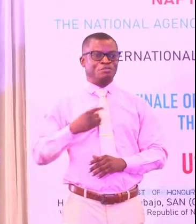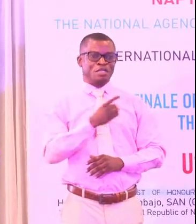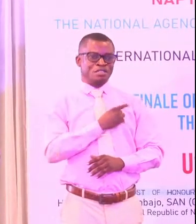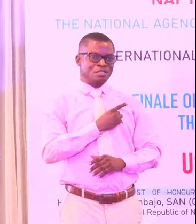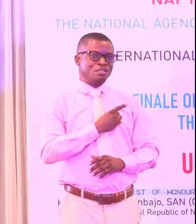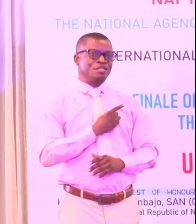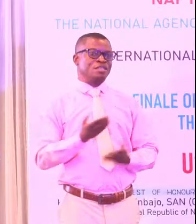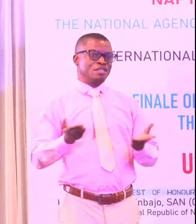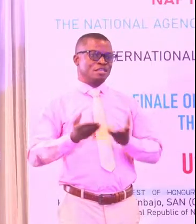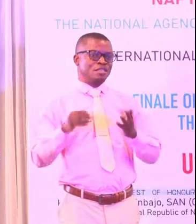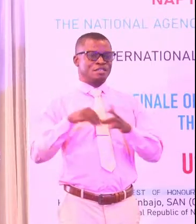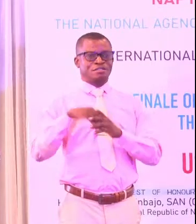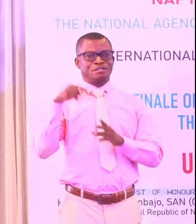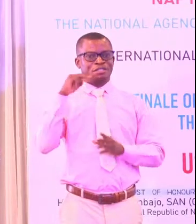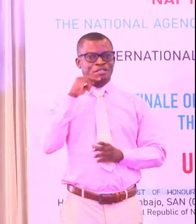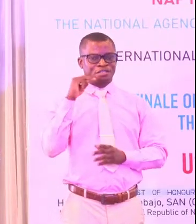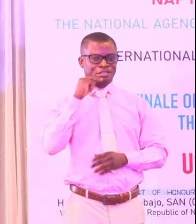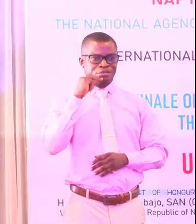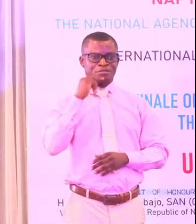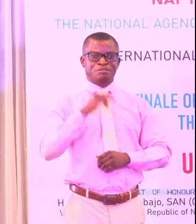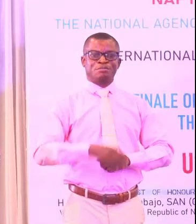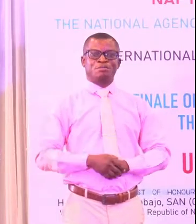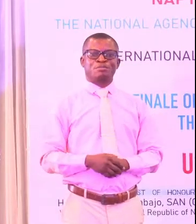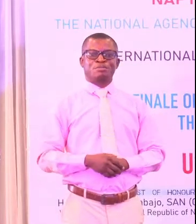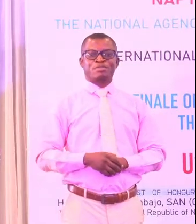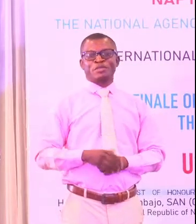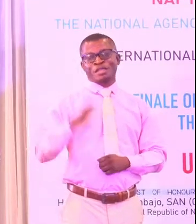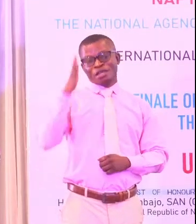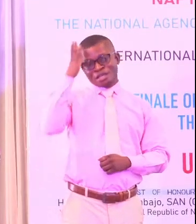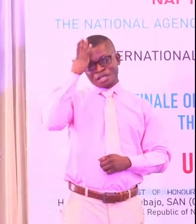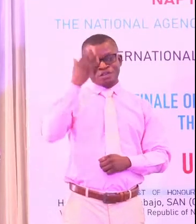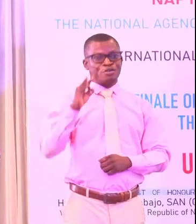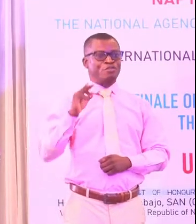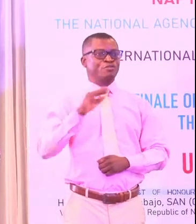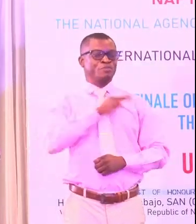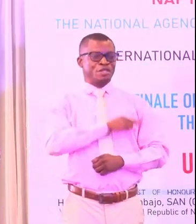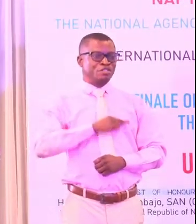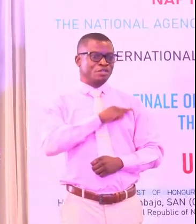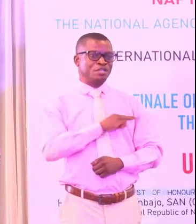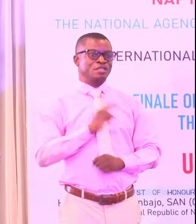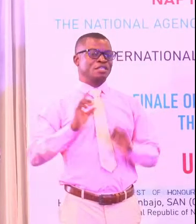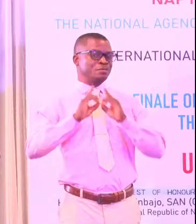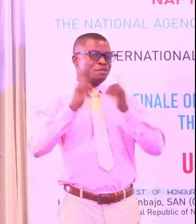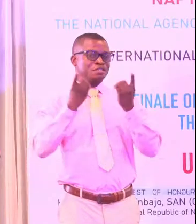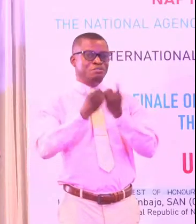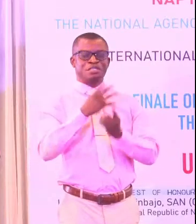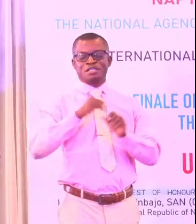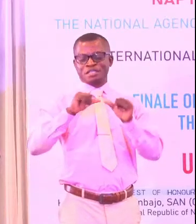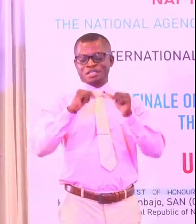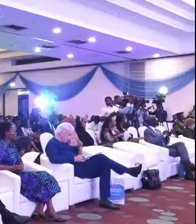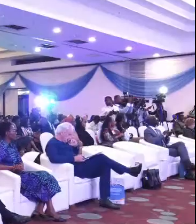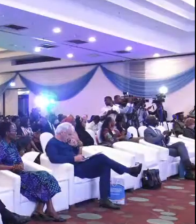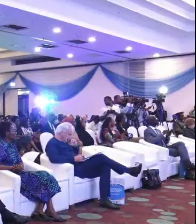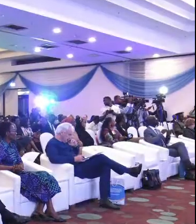in Nigeria here present, heads of ministries, departments, and agencies here